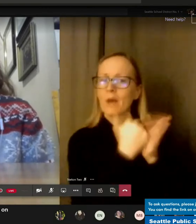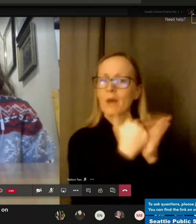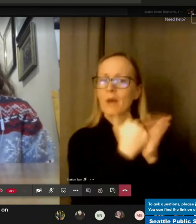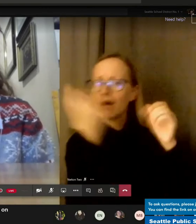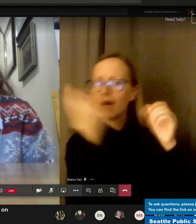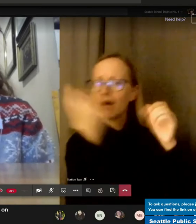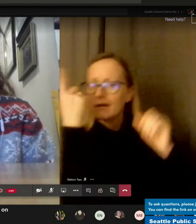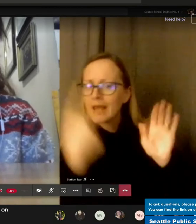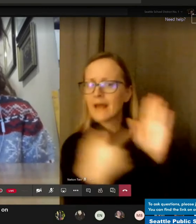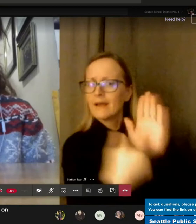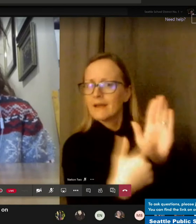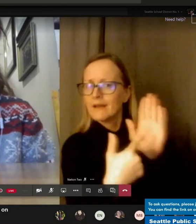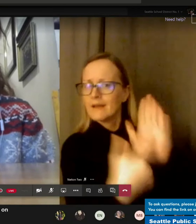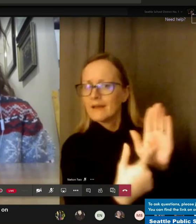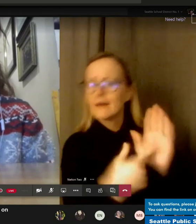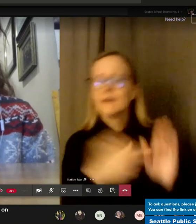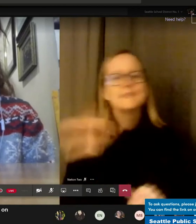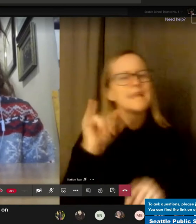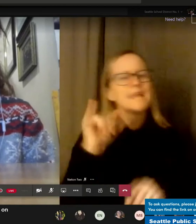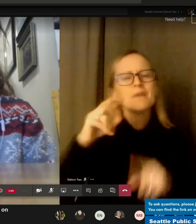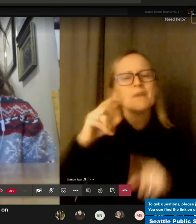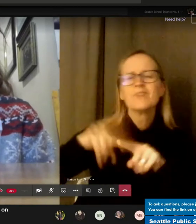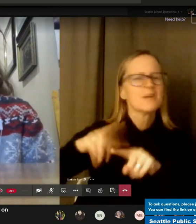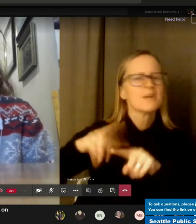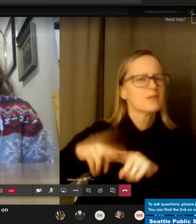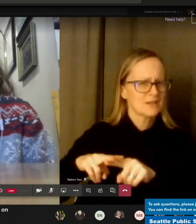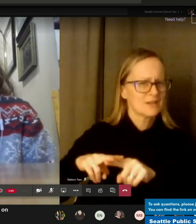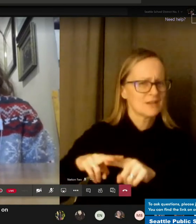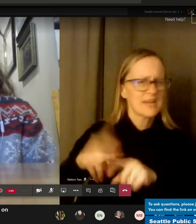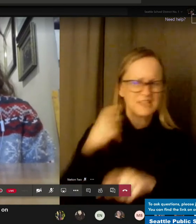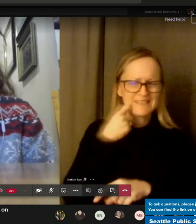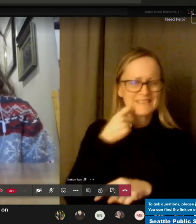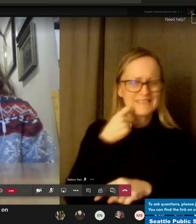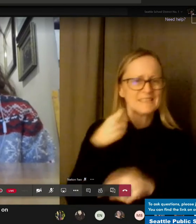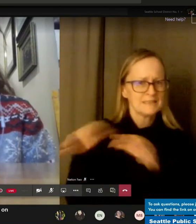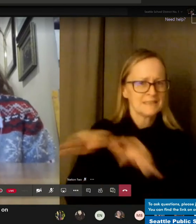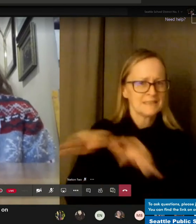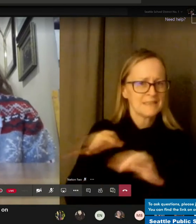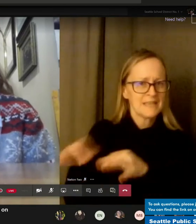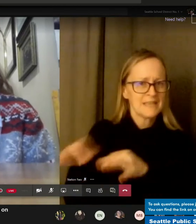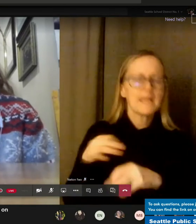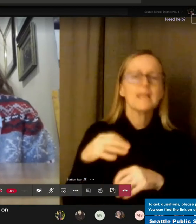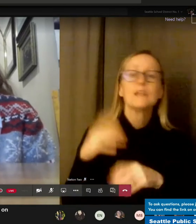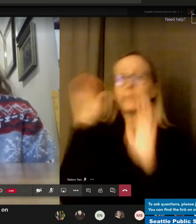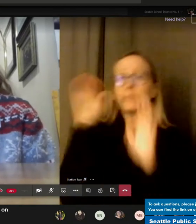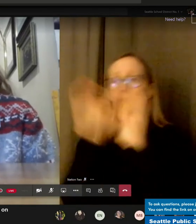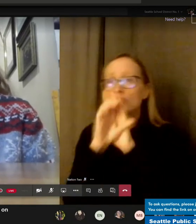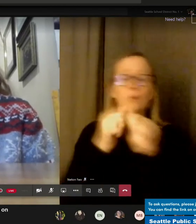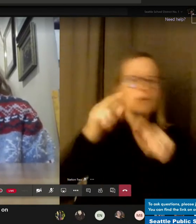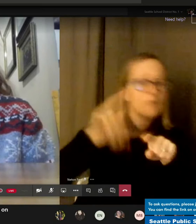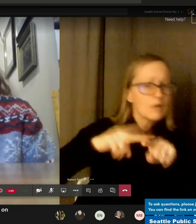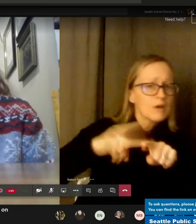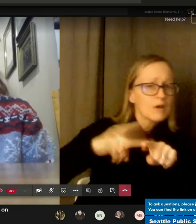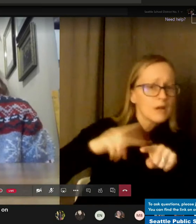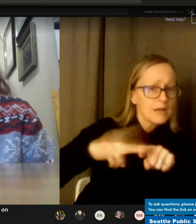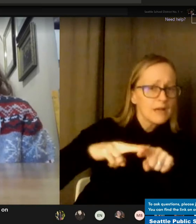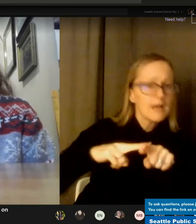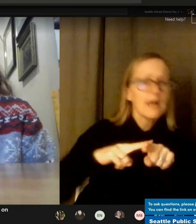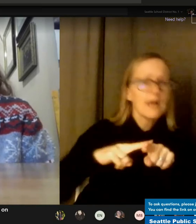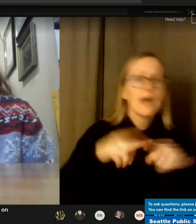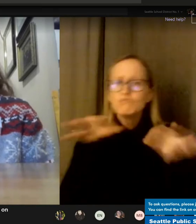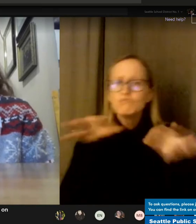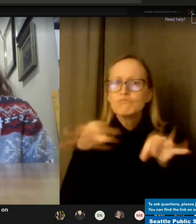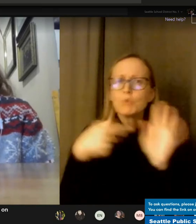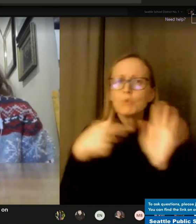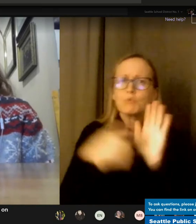just like in the vocabulary PowerPoint I talked about earlier. The teacher will include pictures and graphic